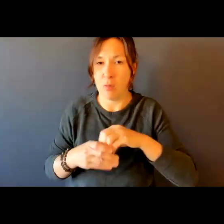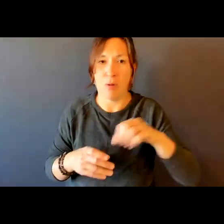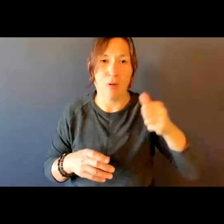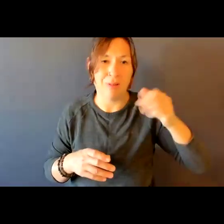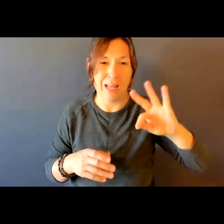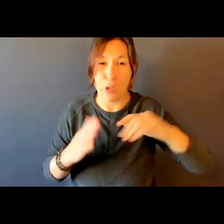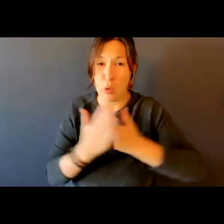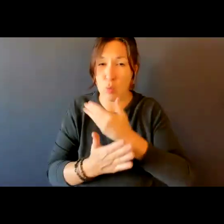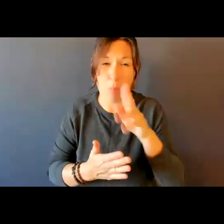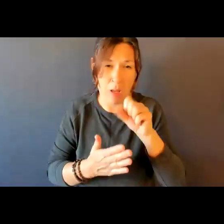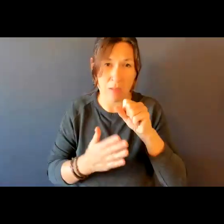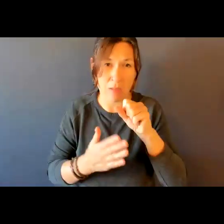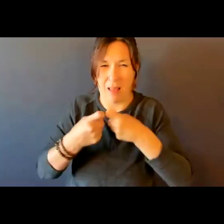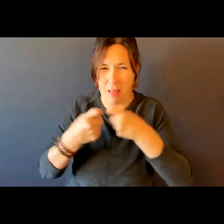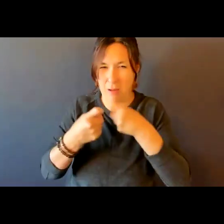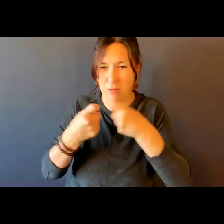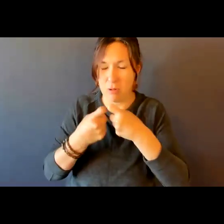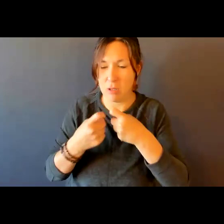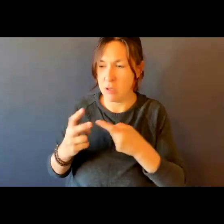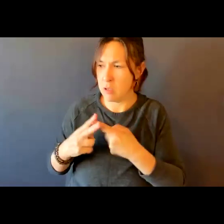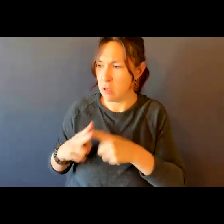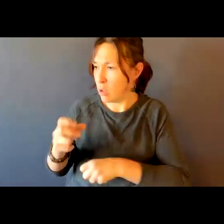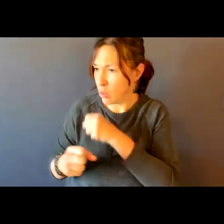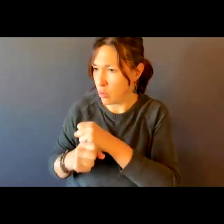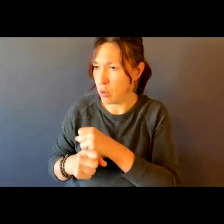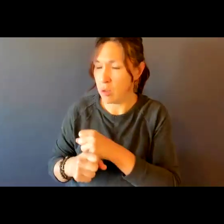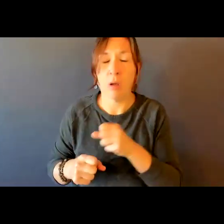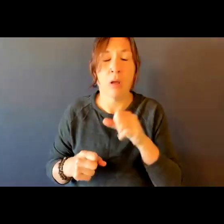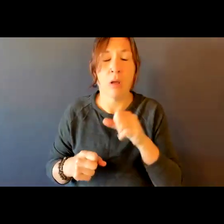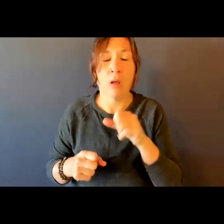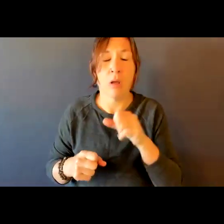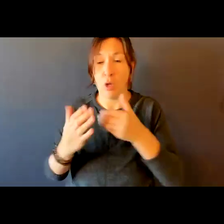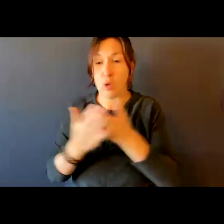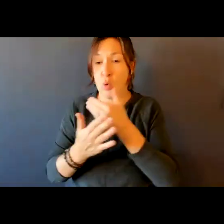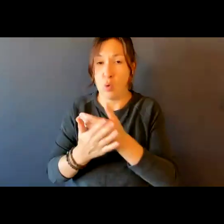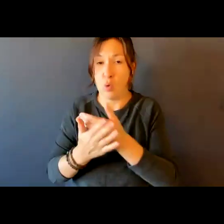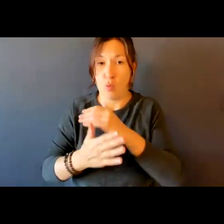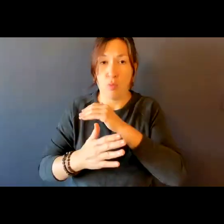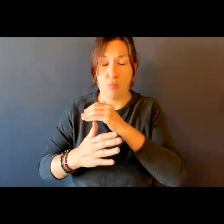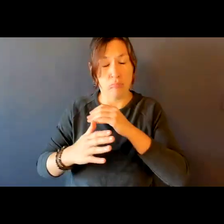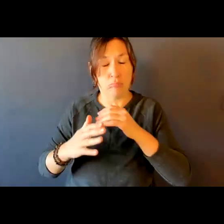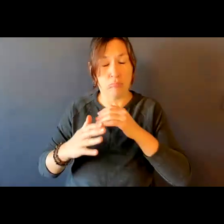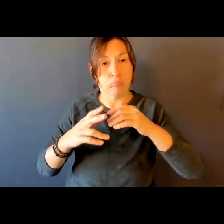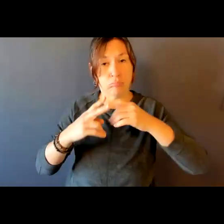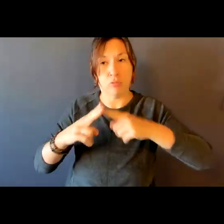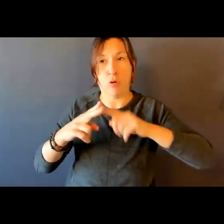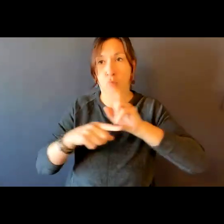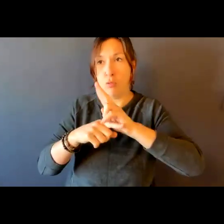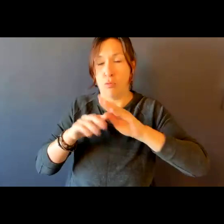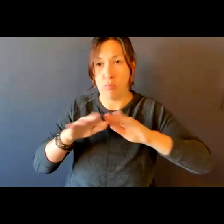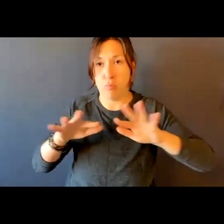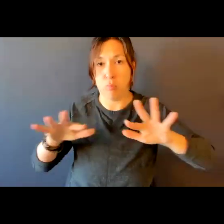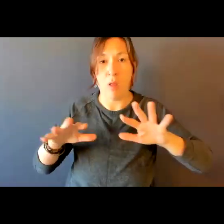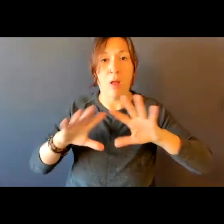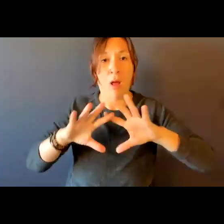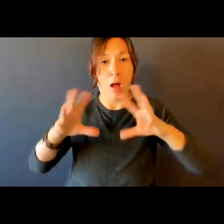at the start of the school year. This deployment brought the total number of electric buses in our fleet to 39